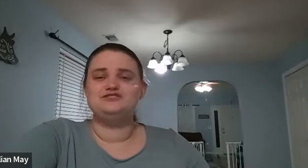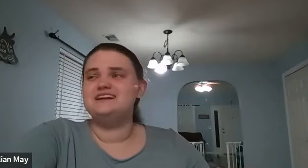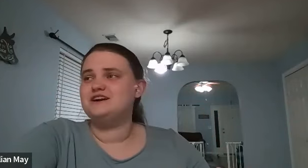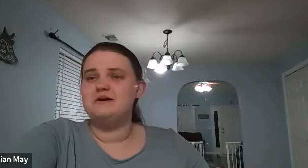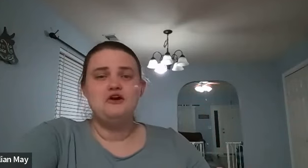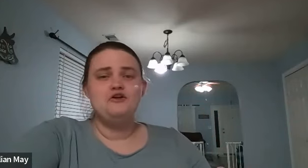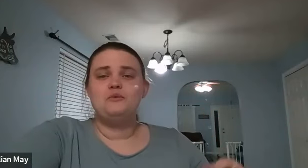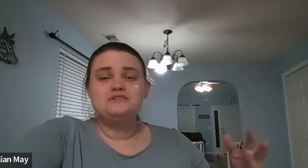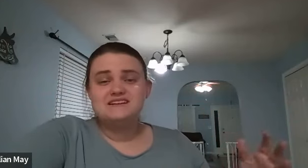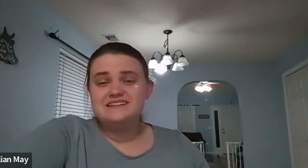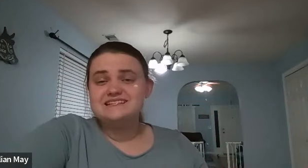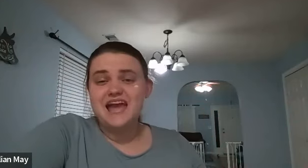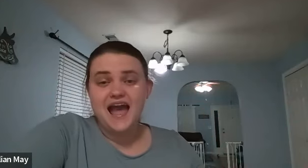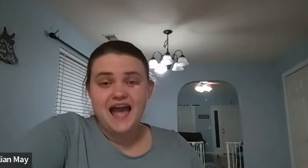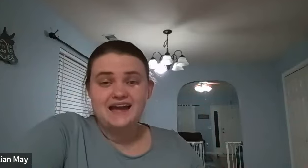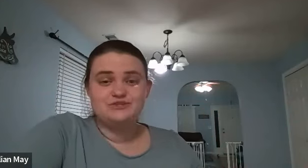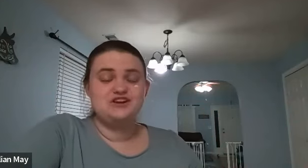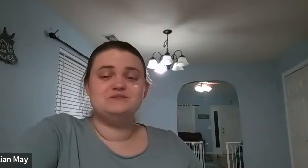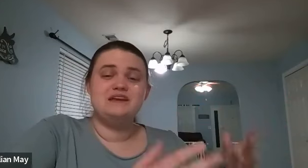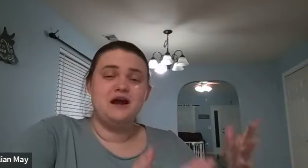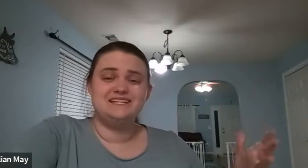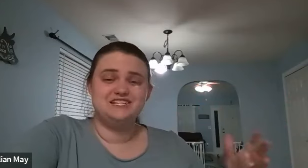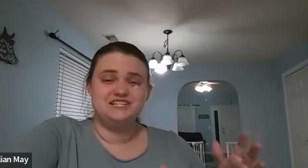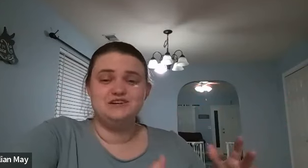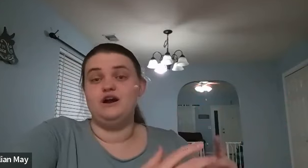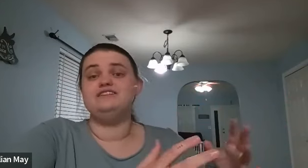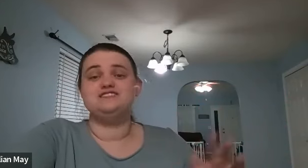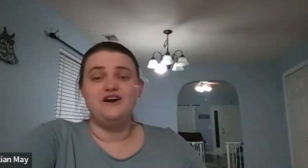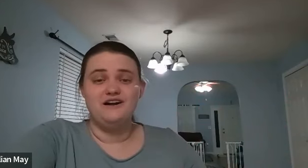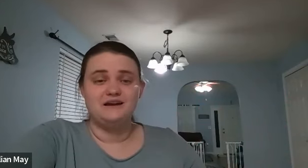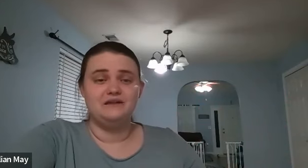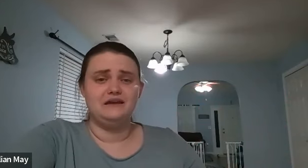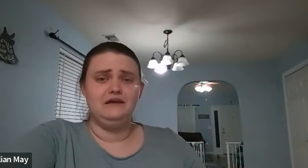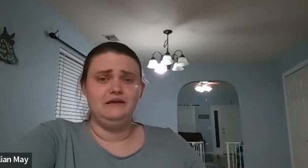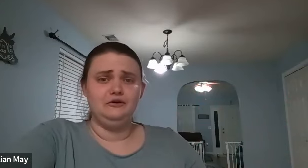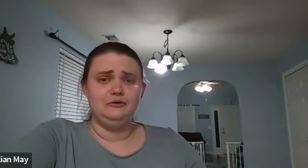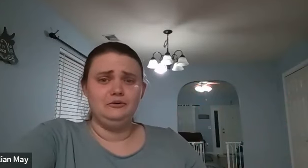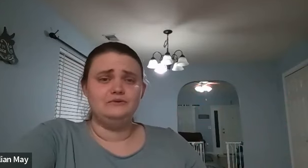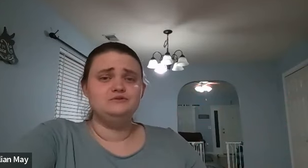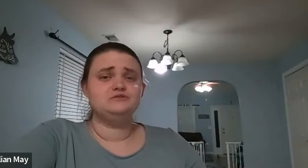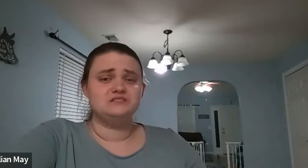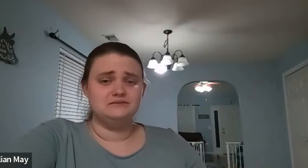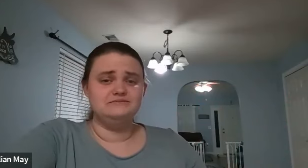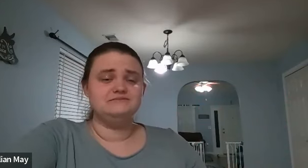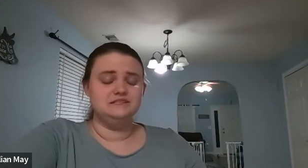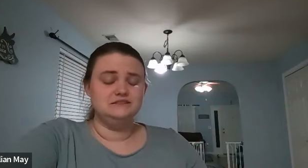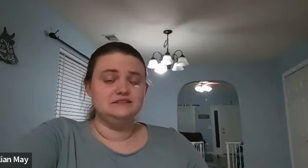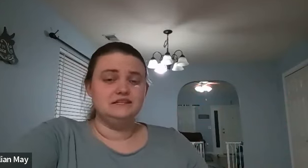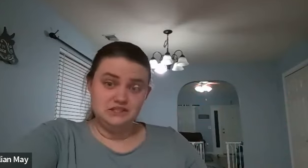trying to talk about the world's ugliest cat, which I know is a big competition, or ugliest dog. And I'm like, ooh, those are some interesting